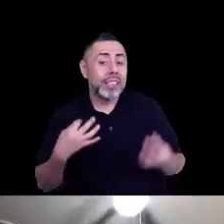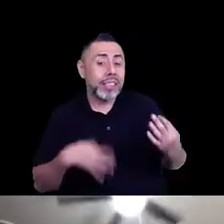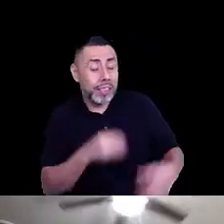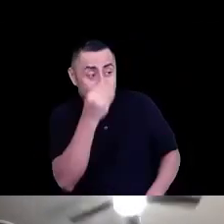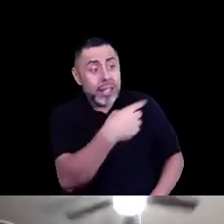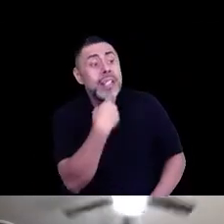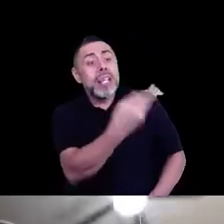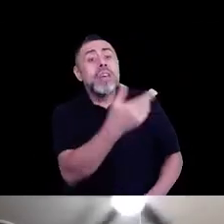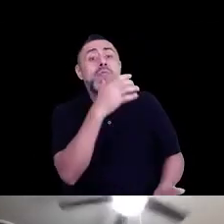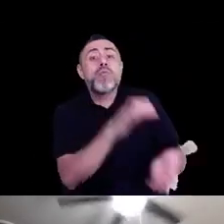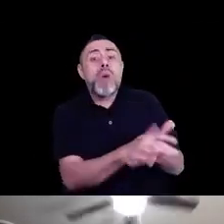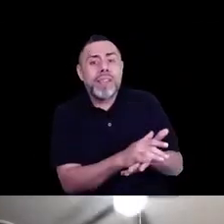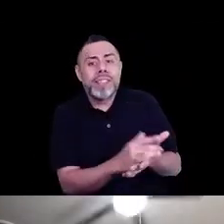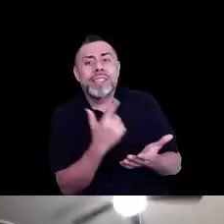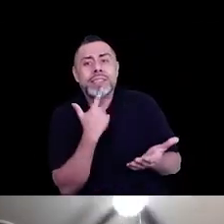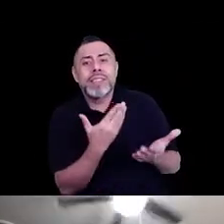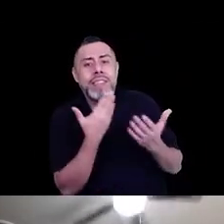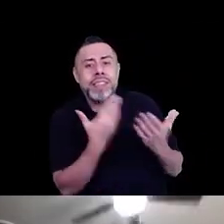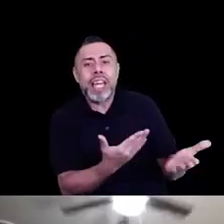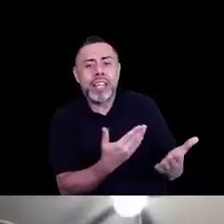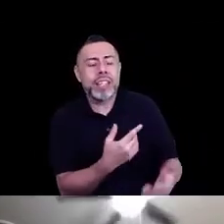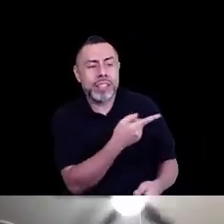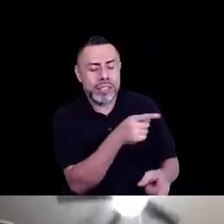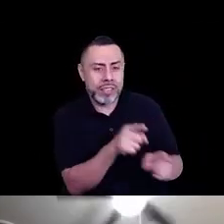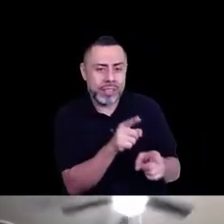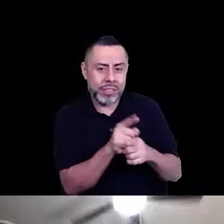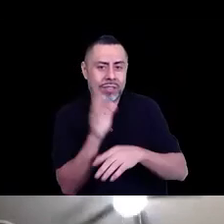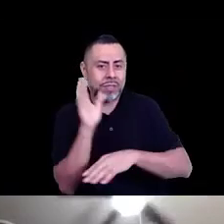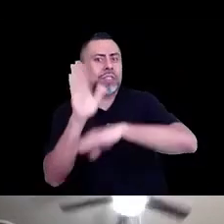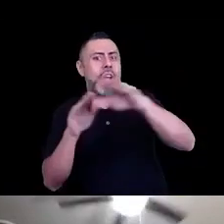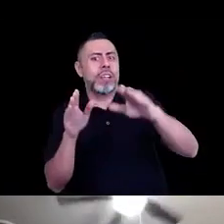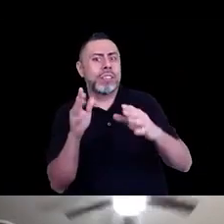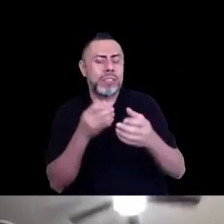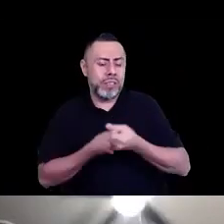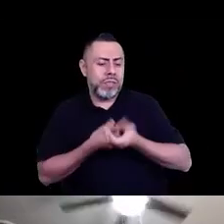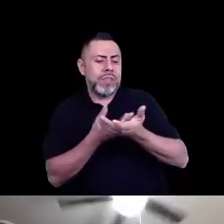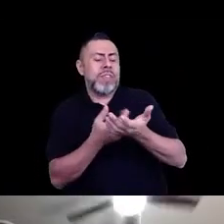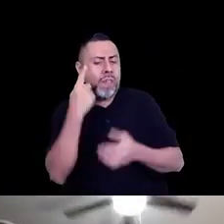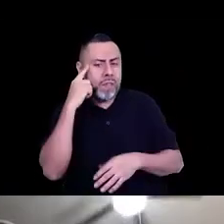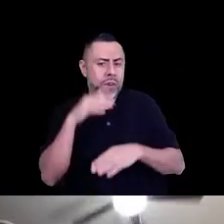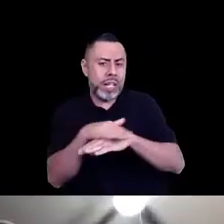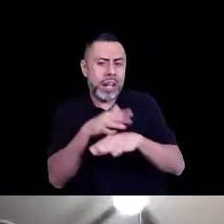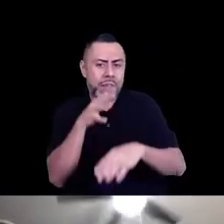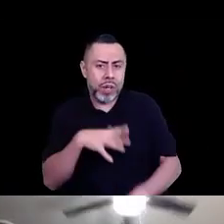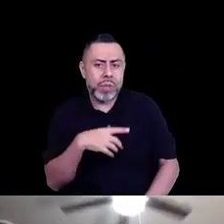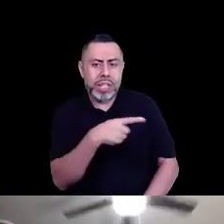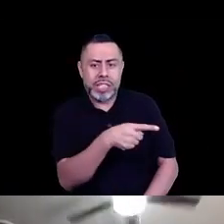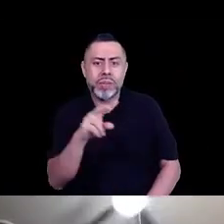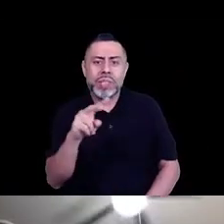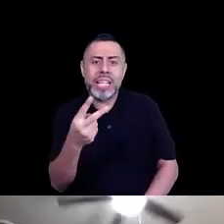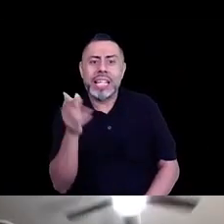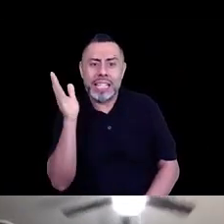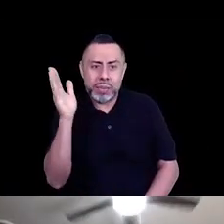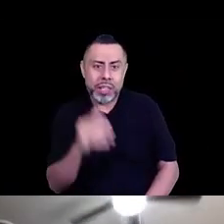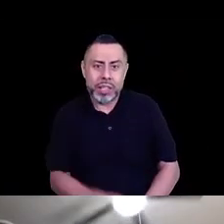being a part of the Call to Voices for Native Women. That was a fun project, and she was the second speaker. Yeah, she